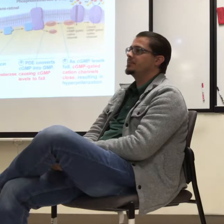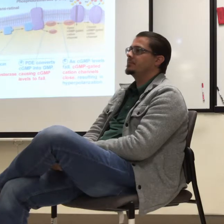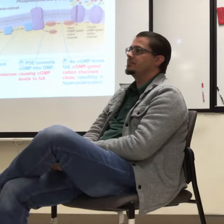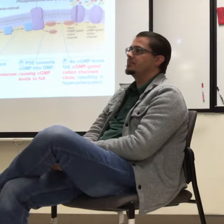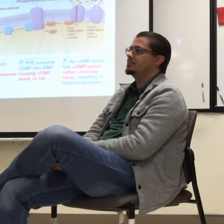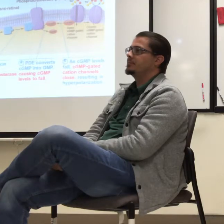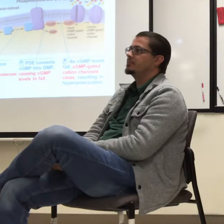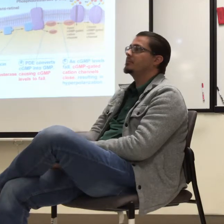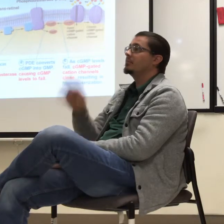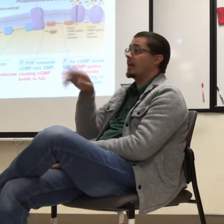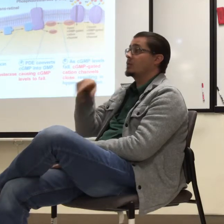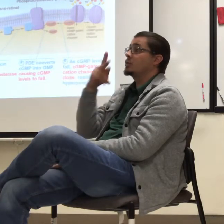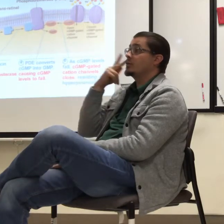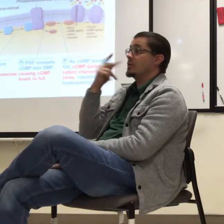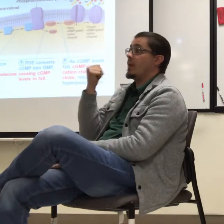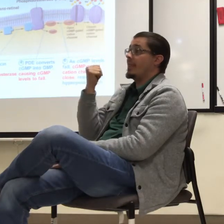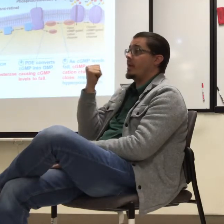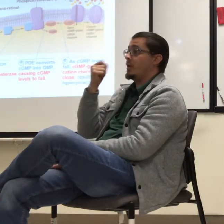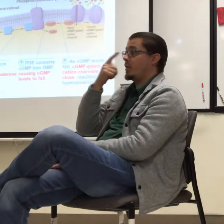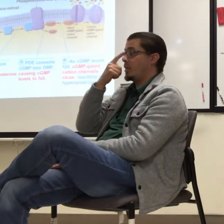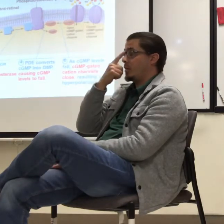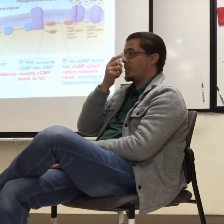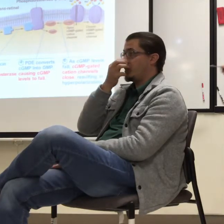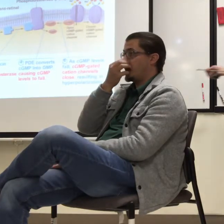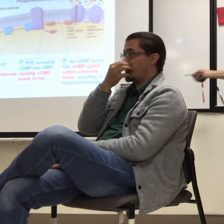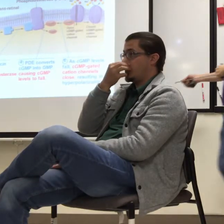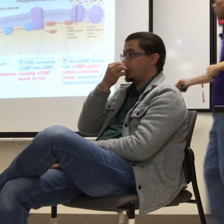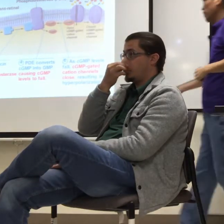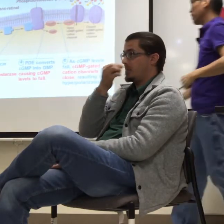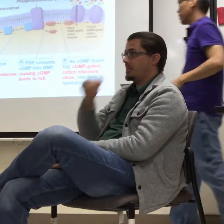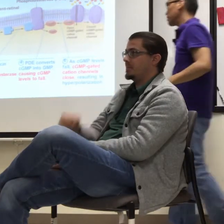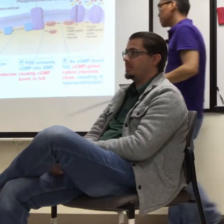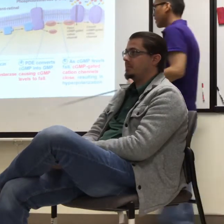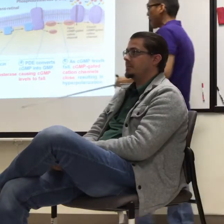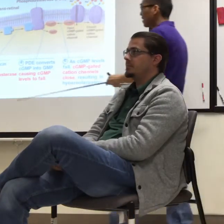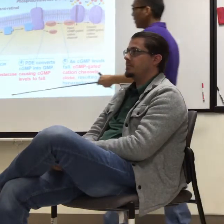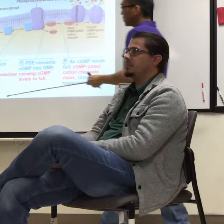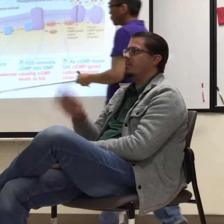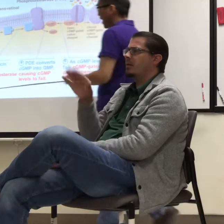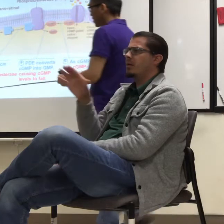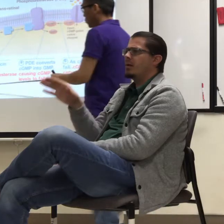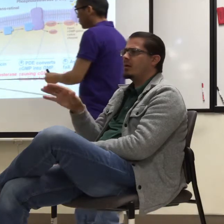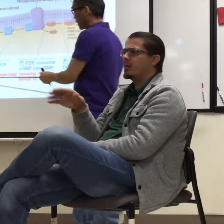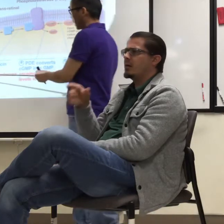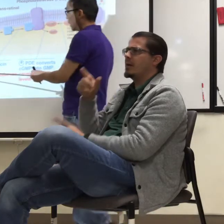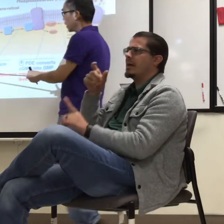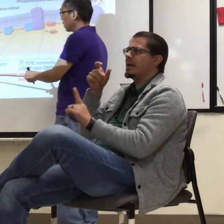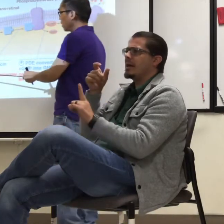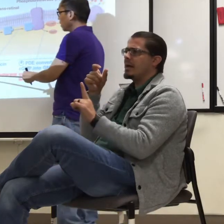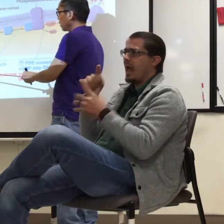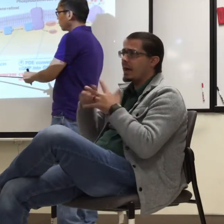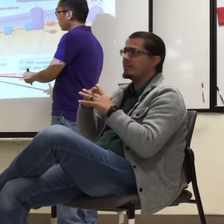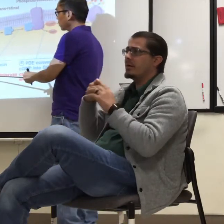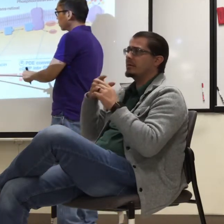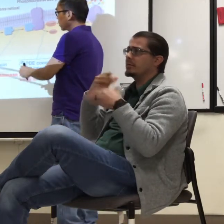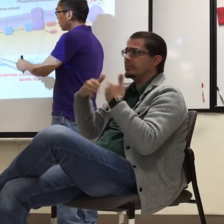Yeah, that's what's shown right there, basically. And, what that does is it activates a transducin.